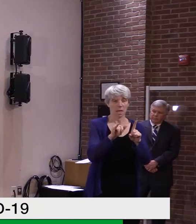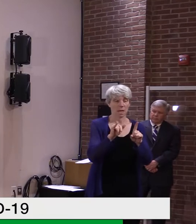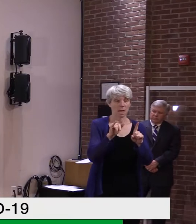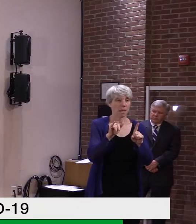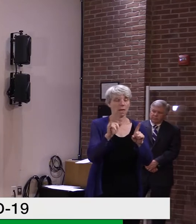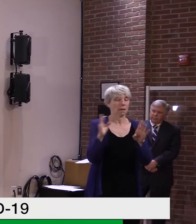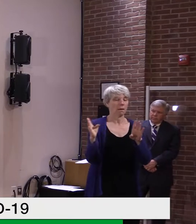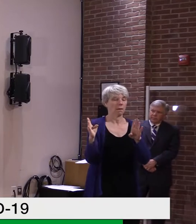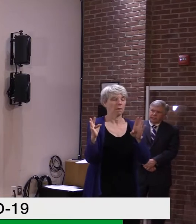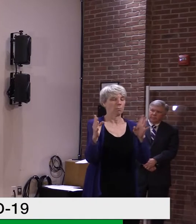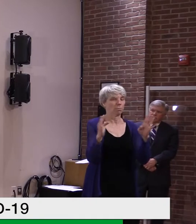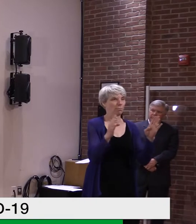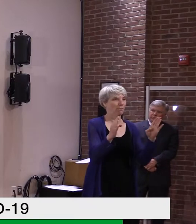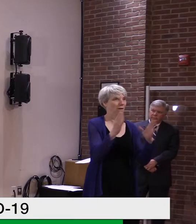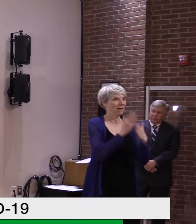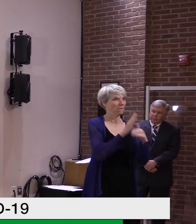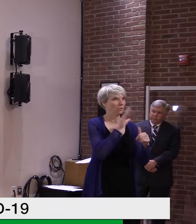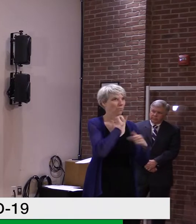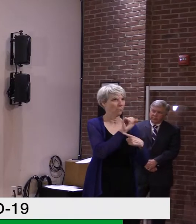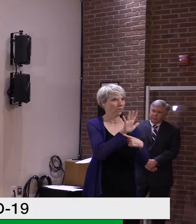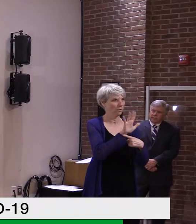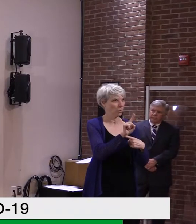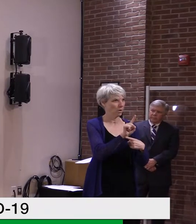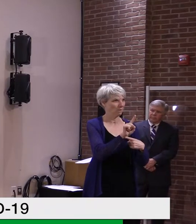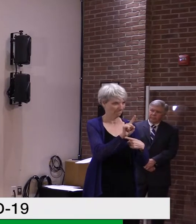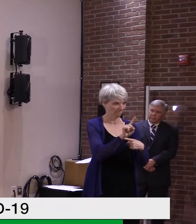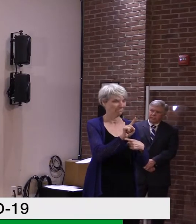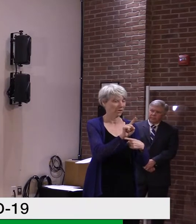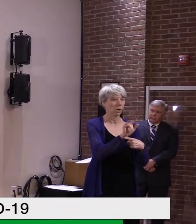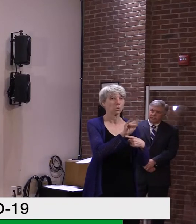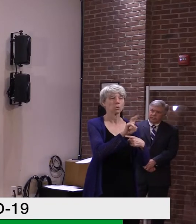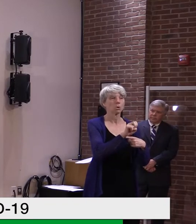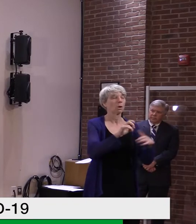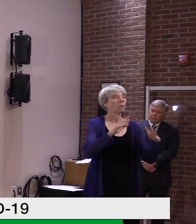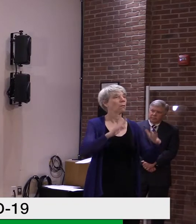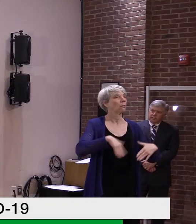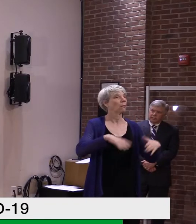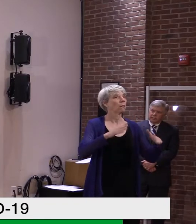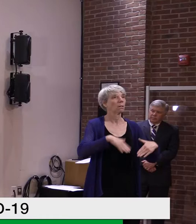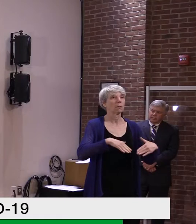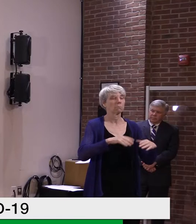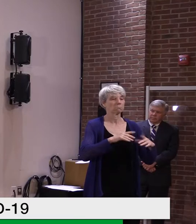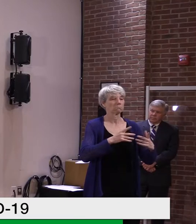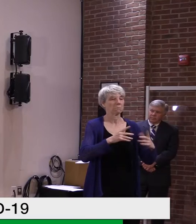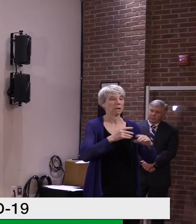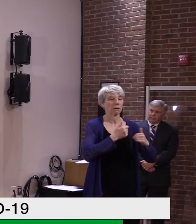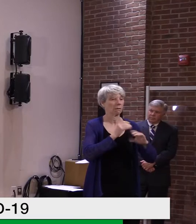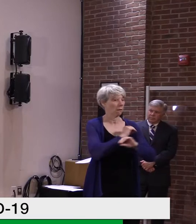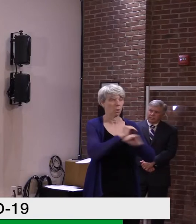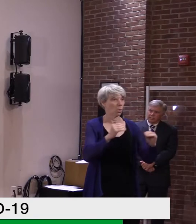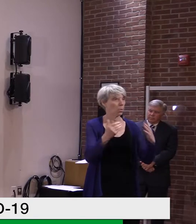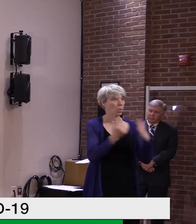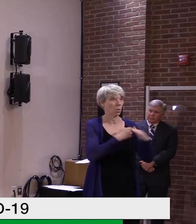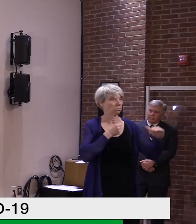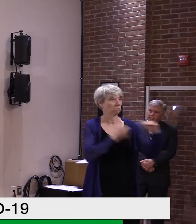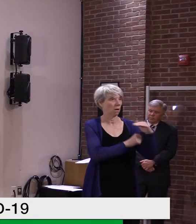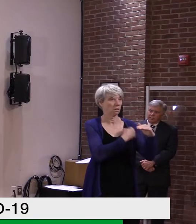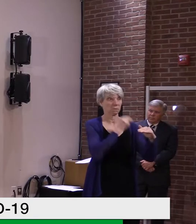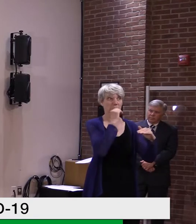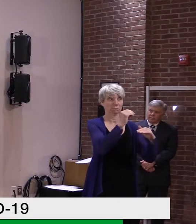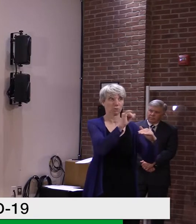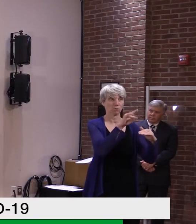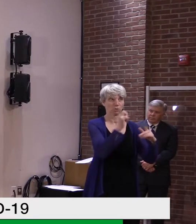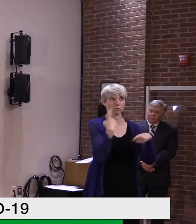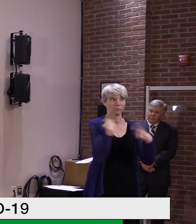51 years old, I believe. In June, we haven't had a case that's been reported that's yet ended up in the hospital. So the most recent